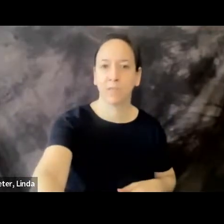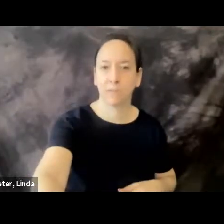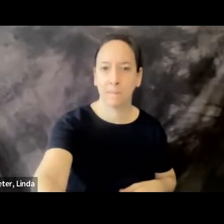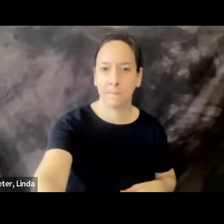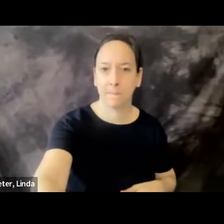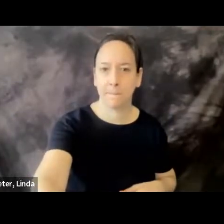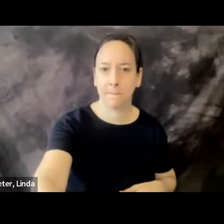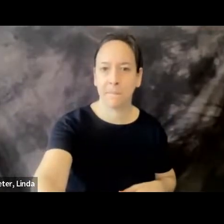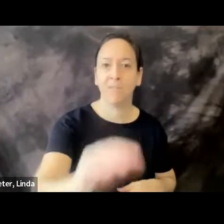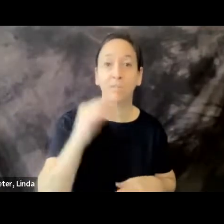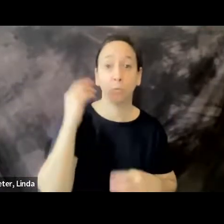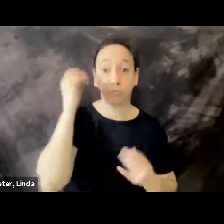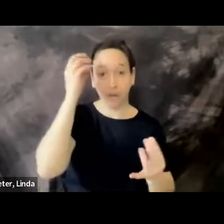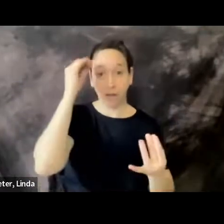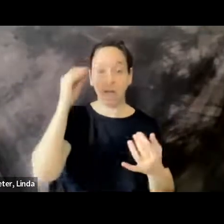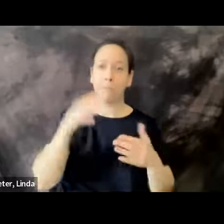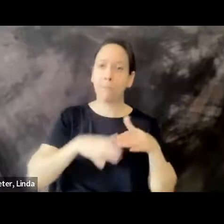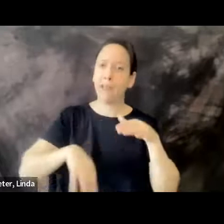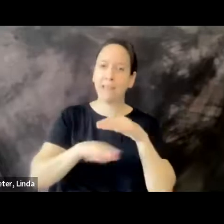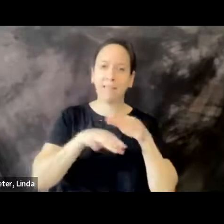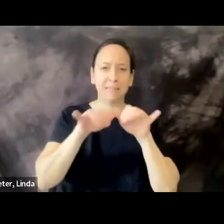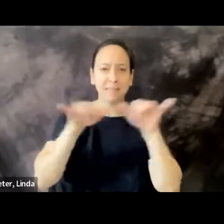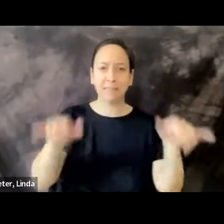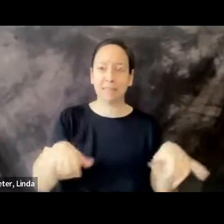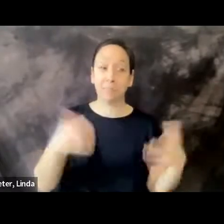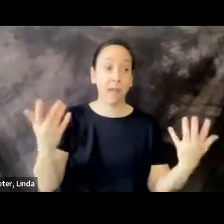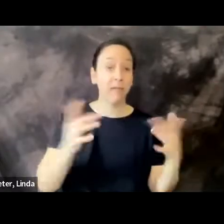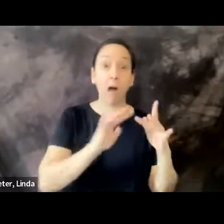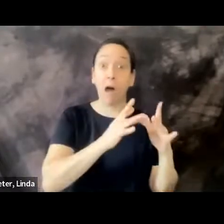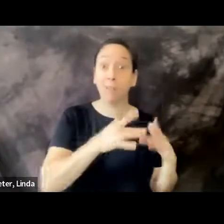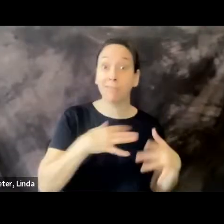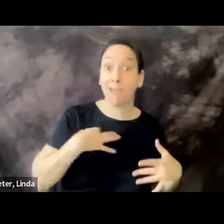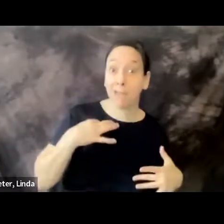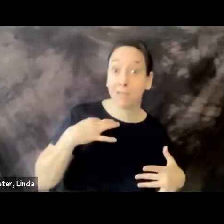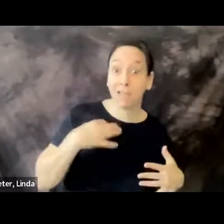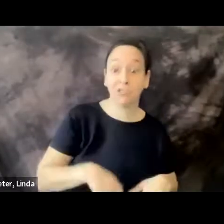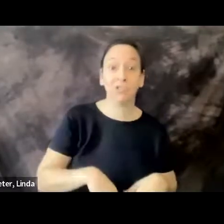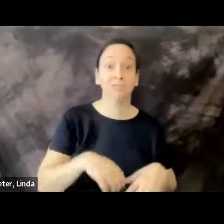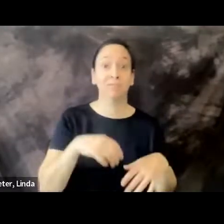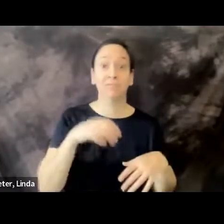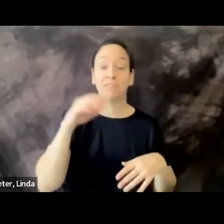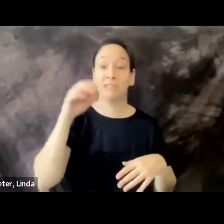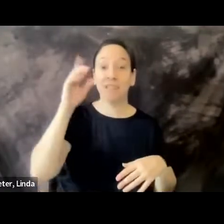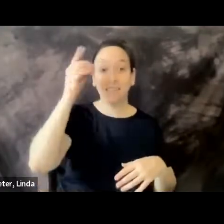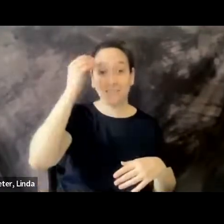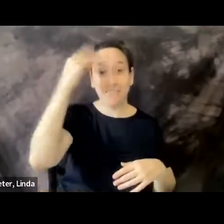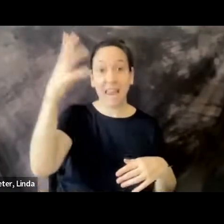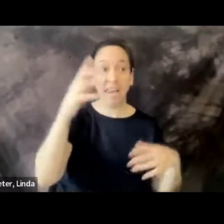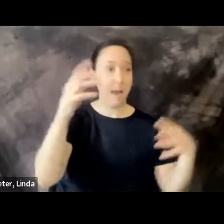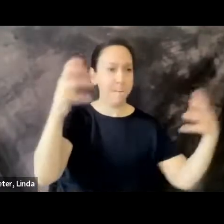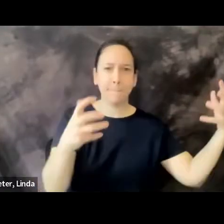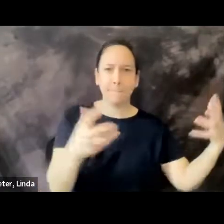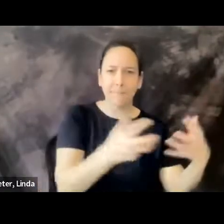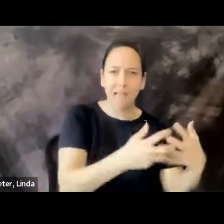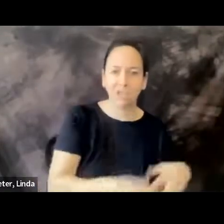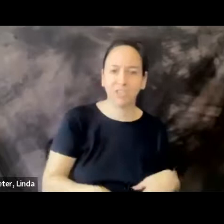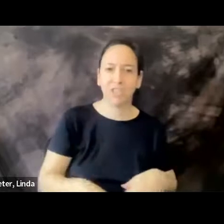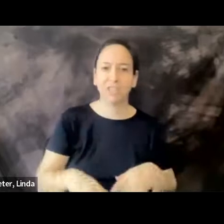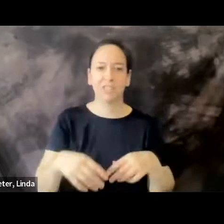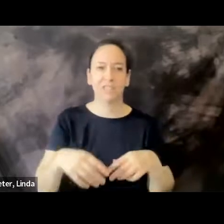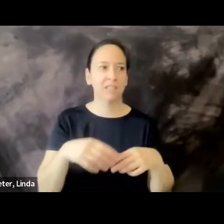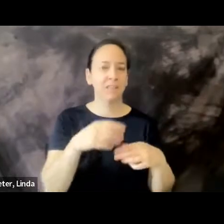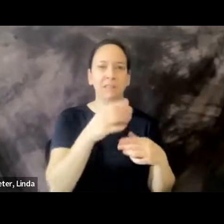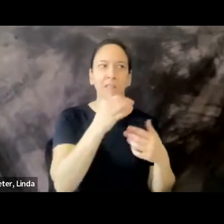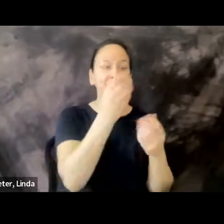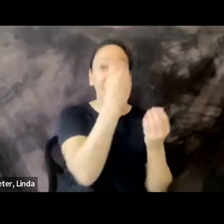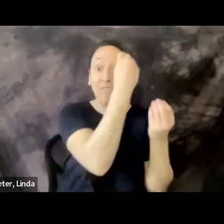basic logistical functions, like having an online application, doing data matching, pulling in some kind of information